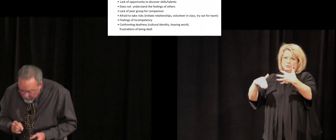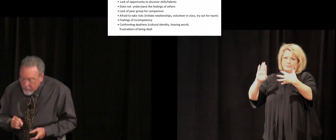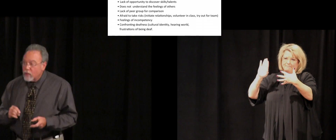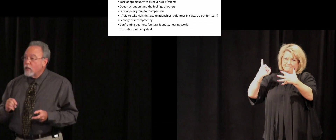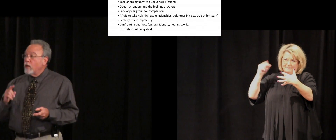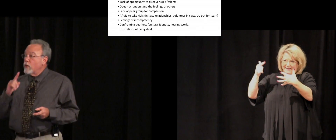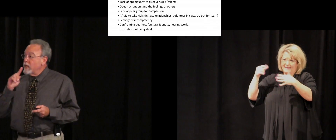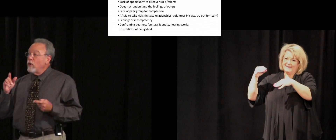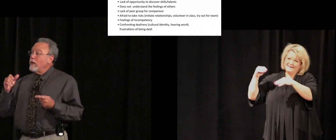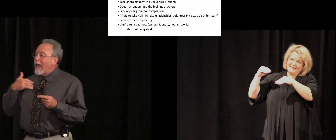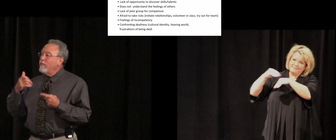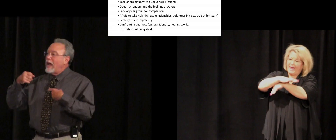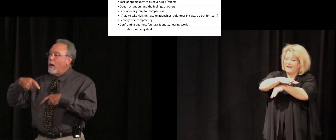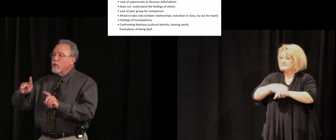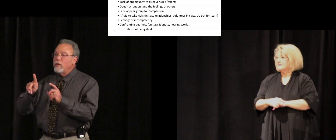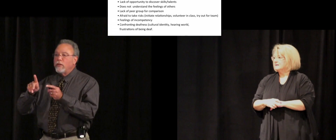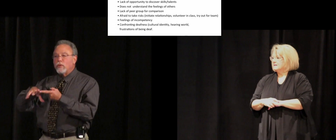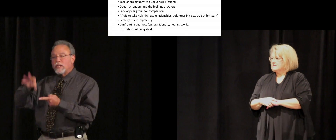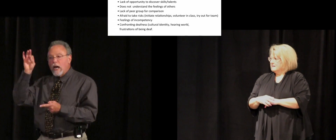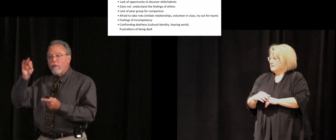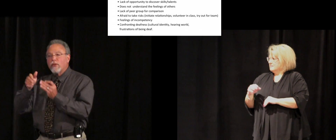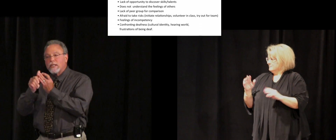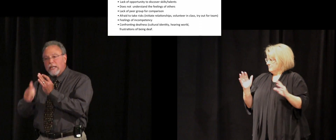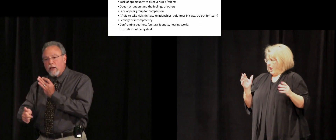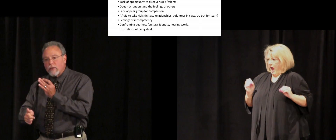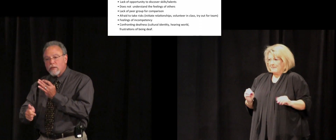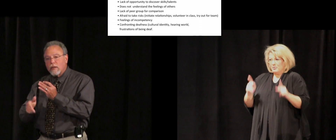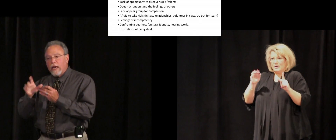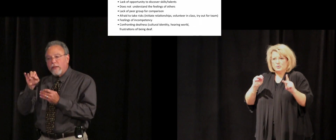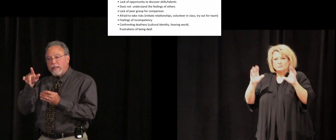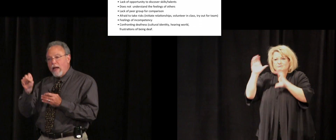of all worlds, it's tough.